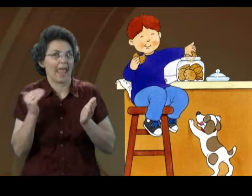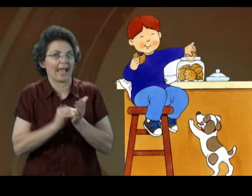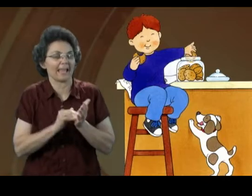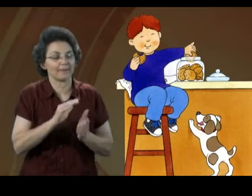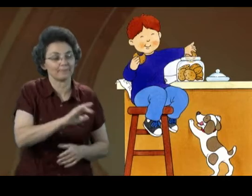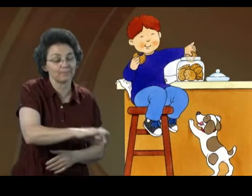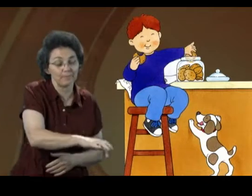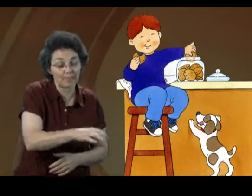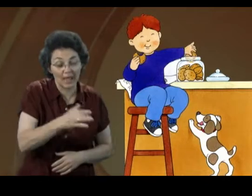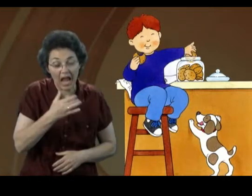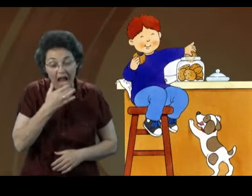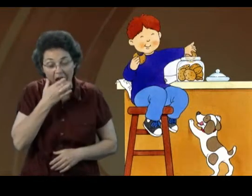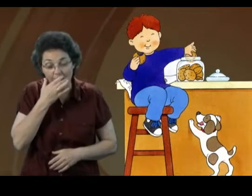And another.